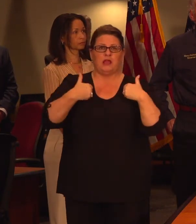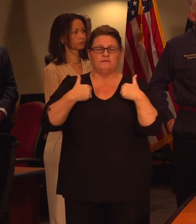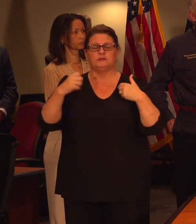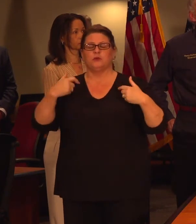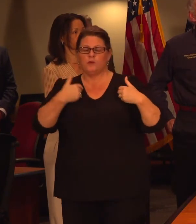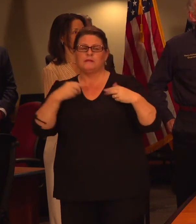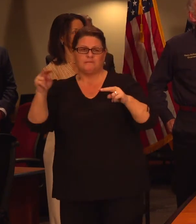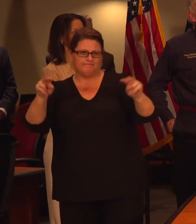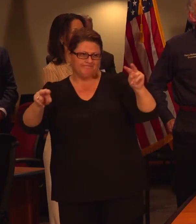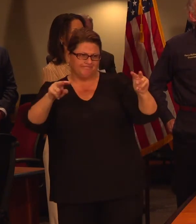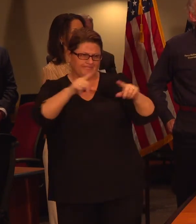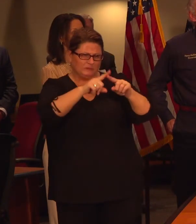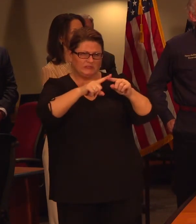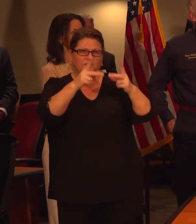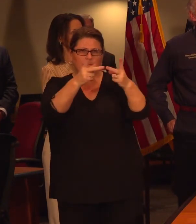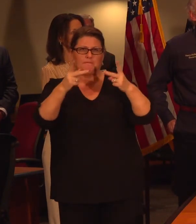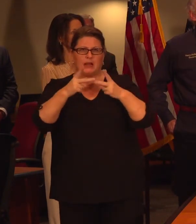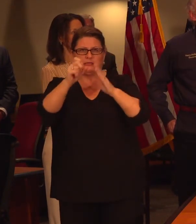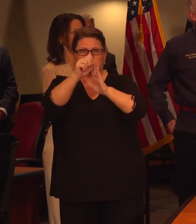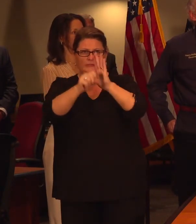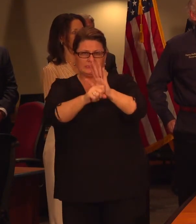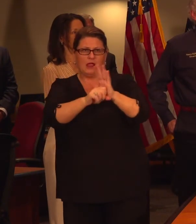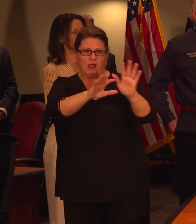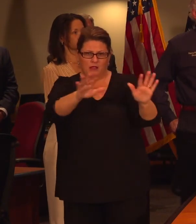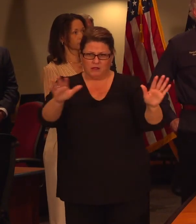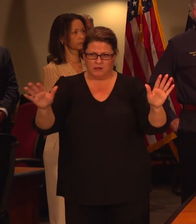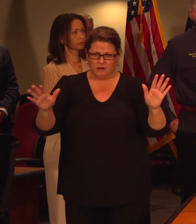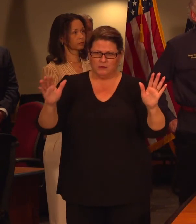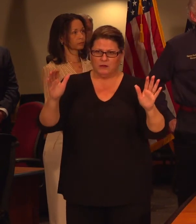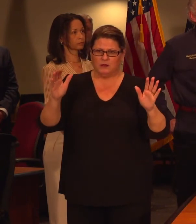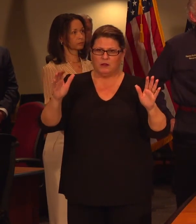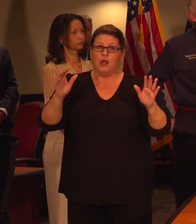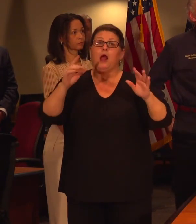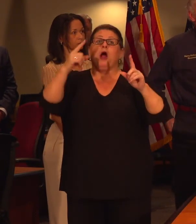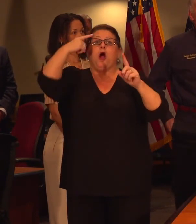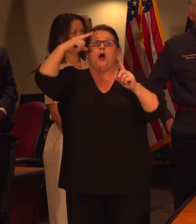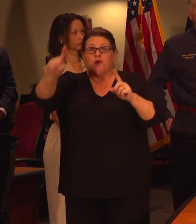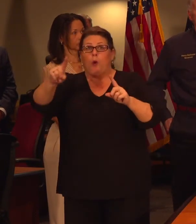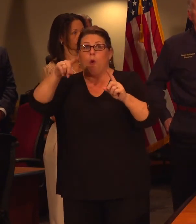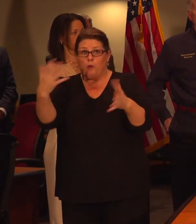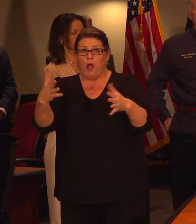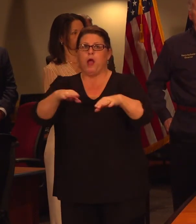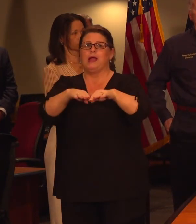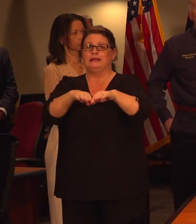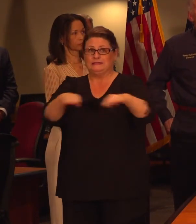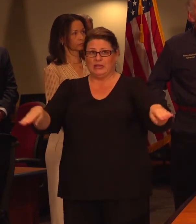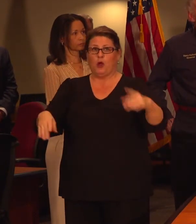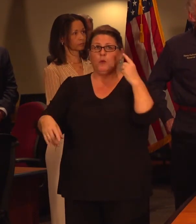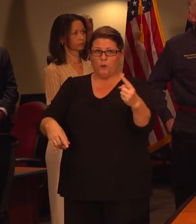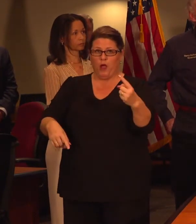to have in each of those areas identified earlier at a minimum one Tier 1 and one Tier 2 facility, but we will